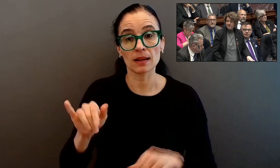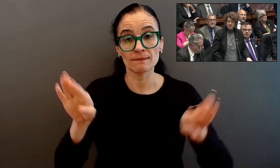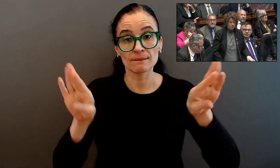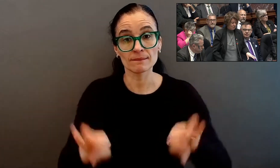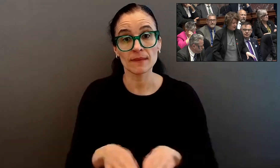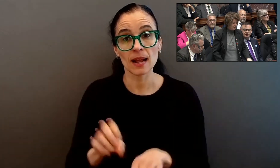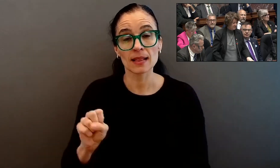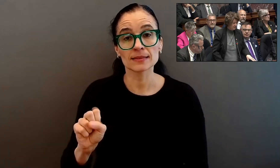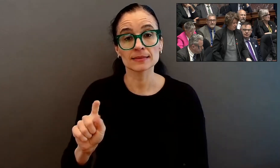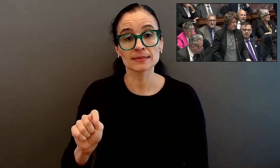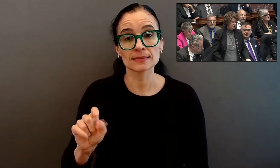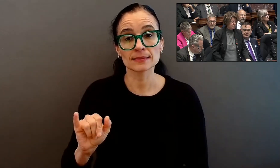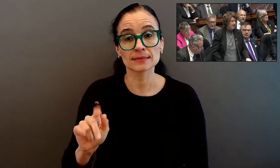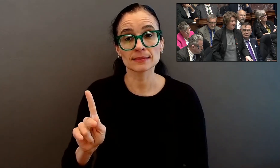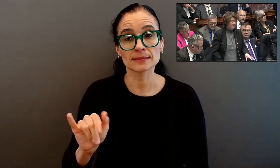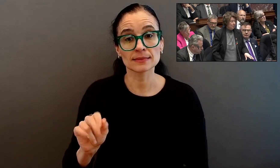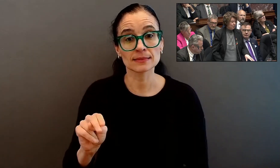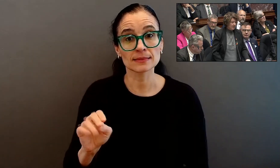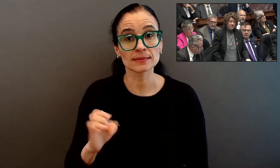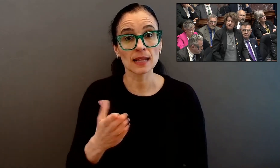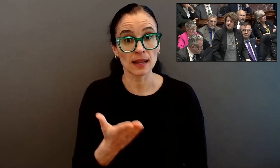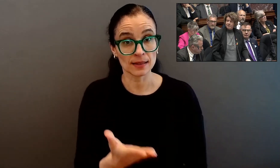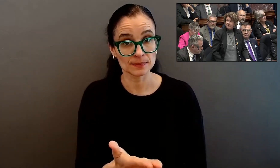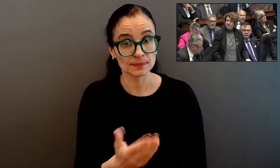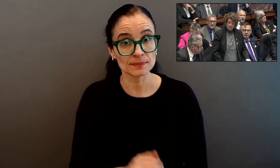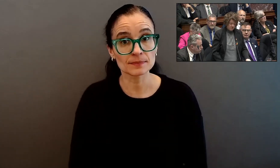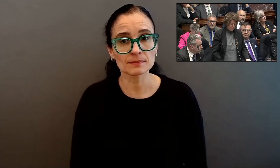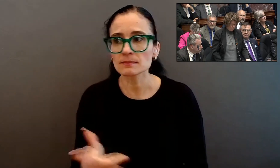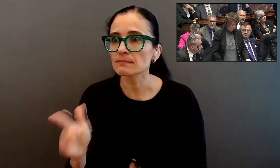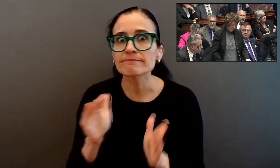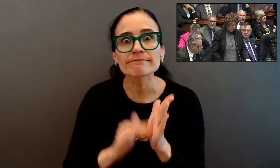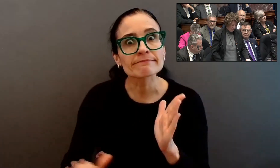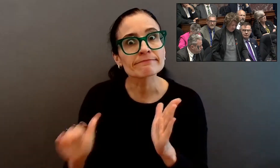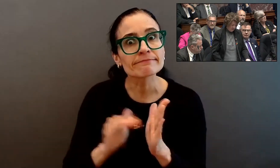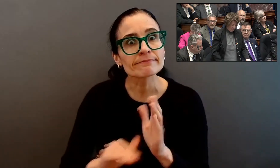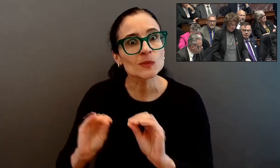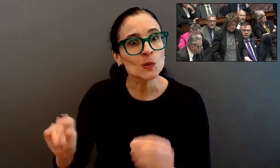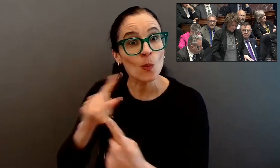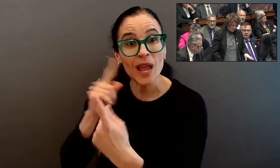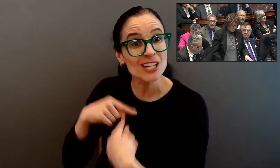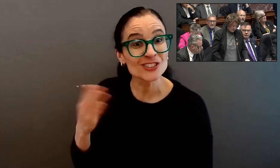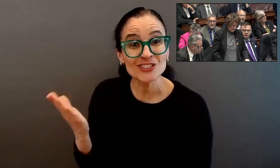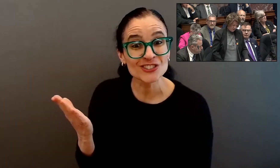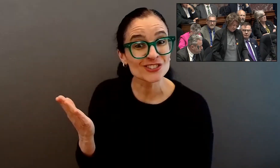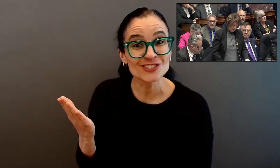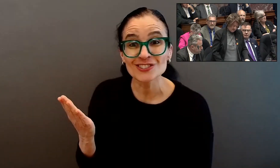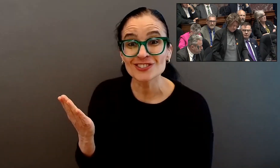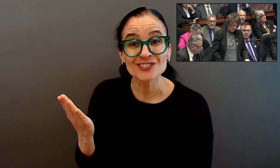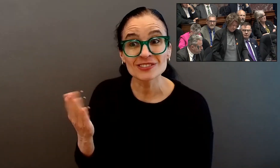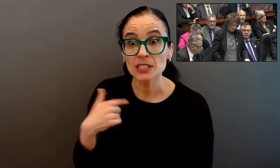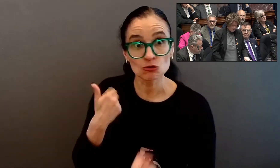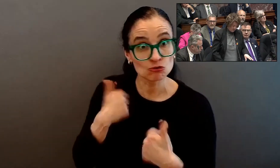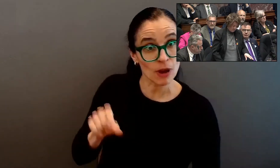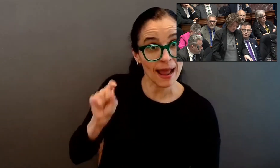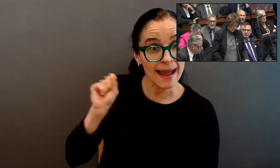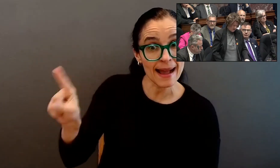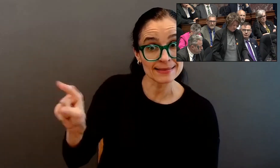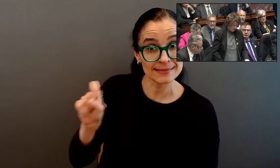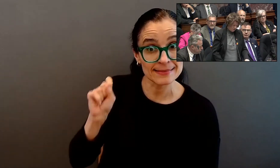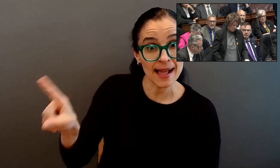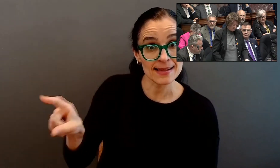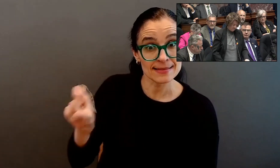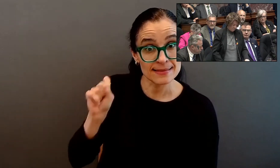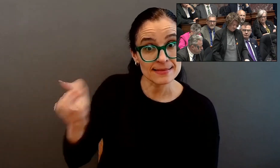answers from ministers when we're asking the questions relevant to the people that we're supporting. Does the Premier believe the Premier's